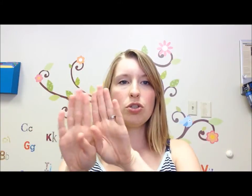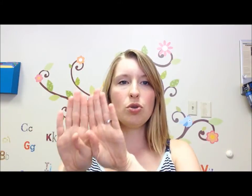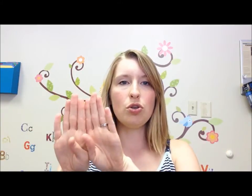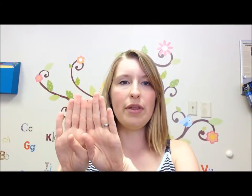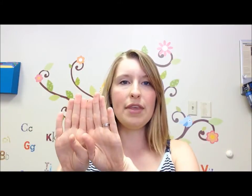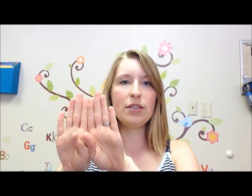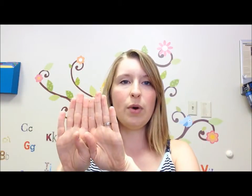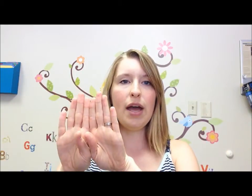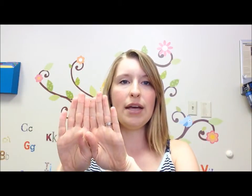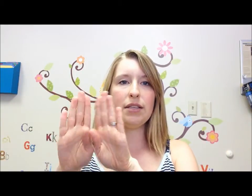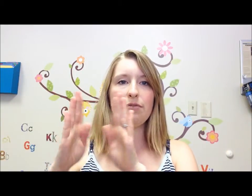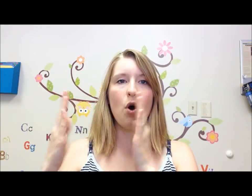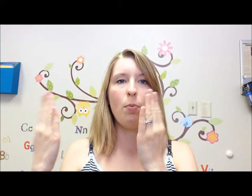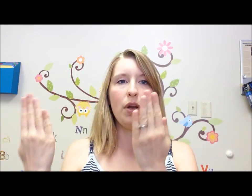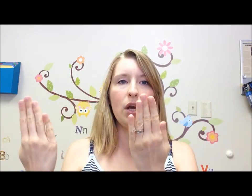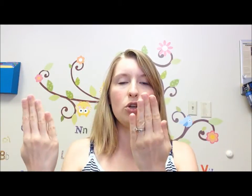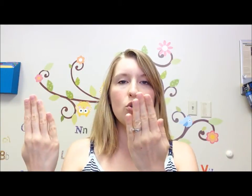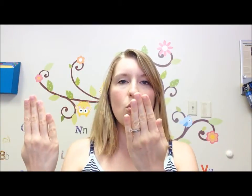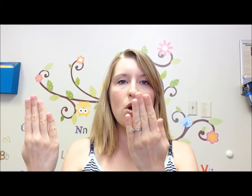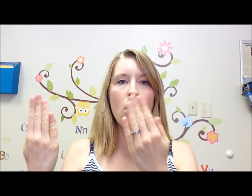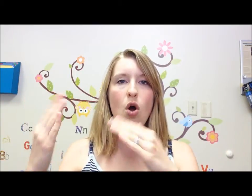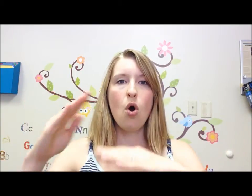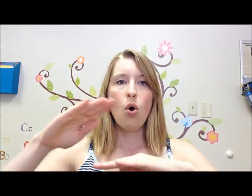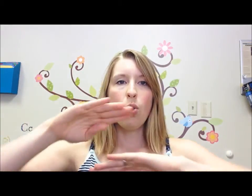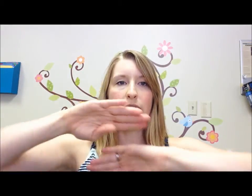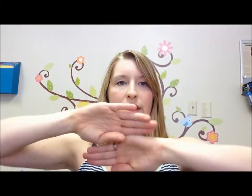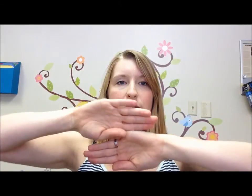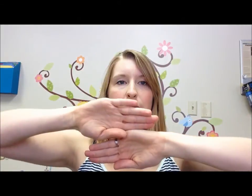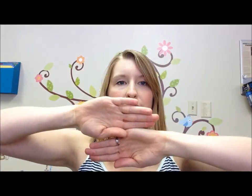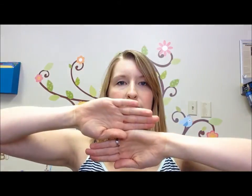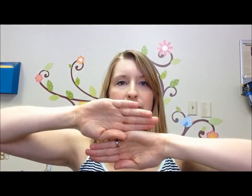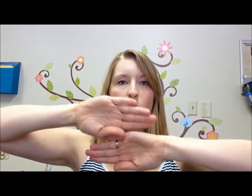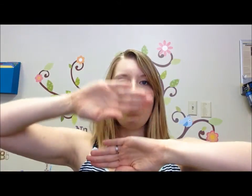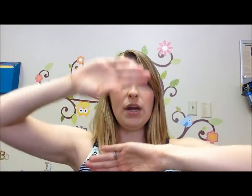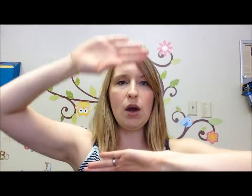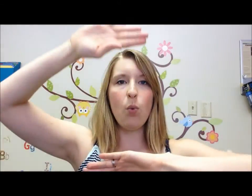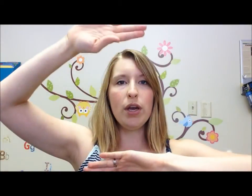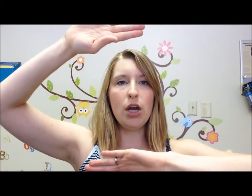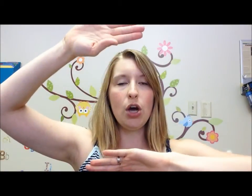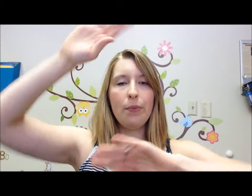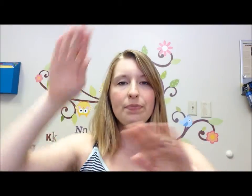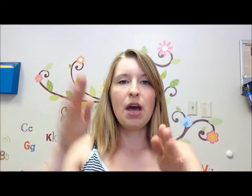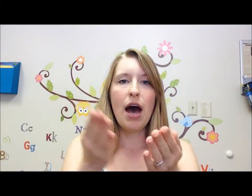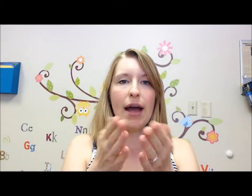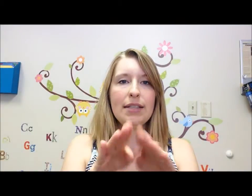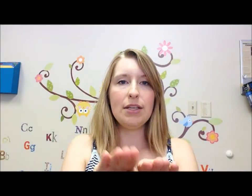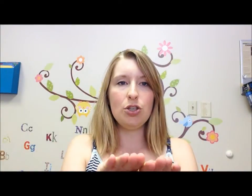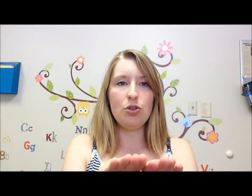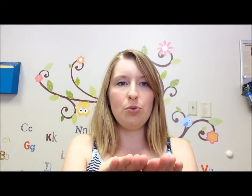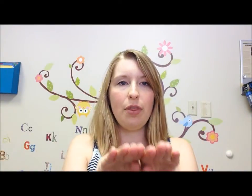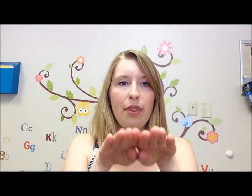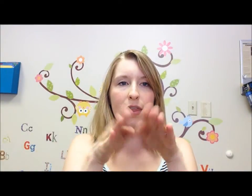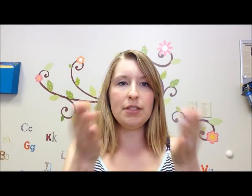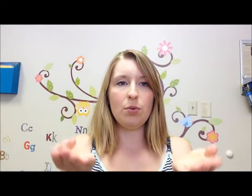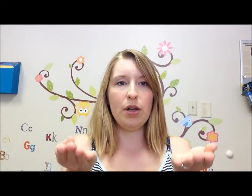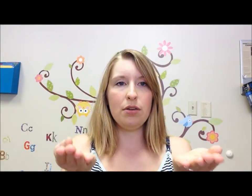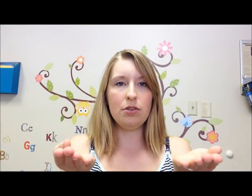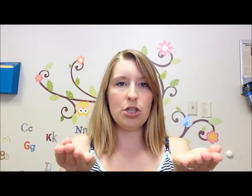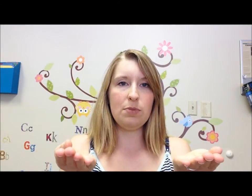do it this way as if opening a door, or this way as if opening a window. I tend to do this one just because